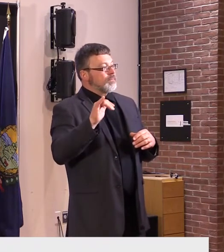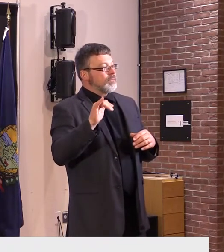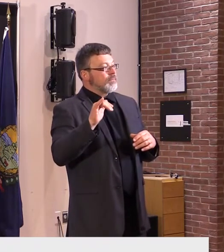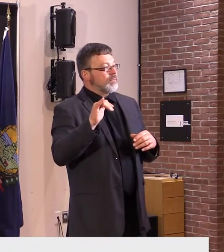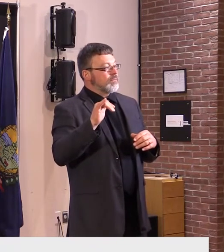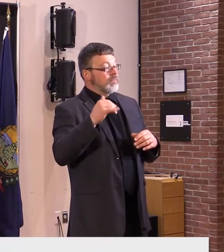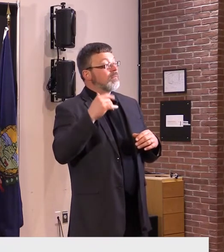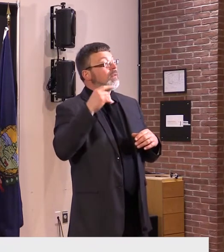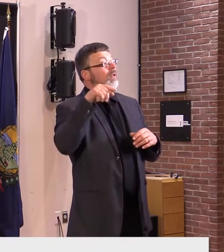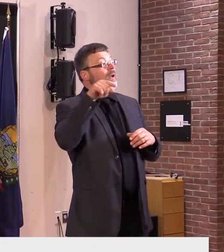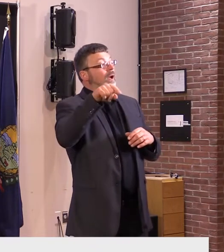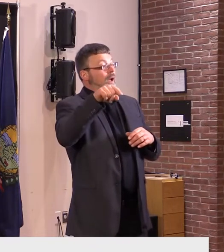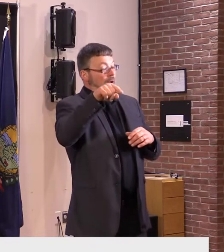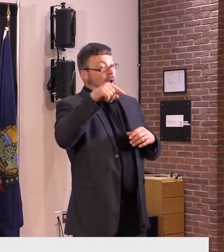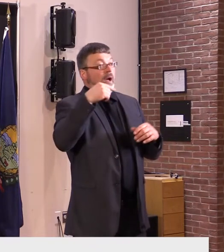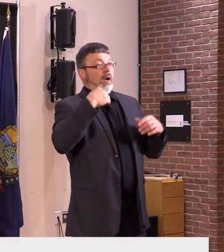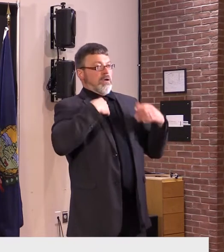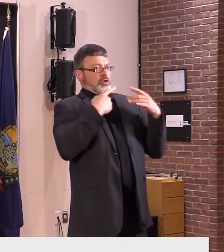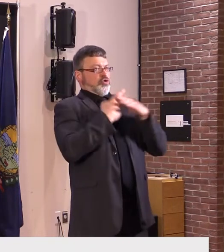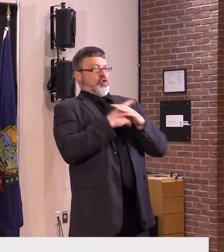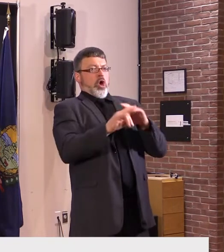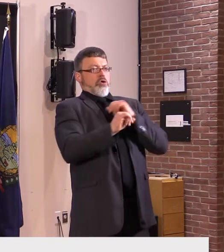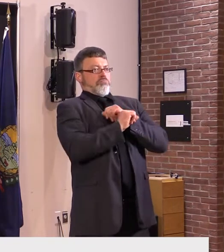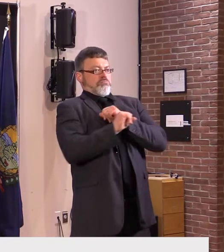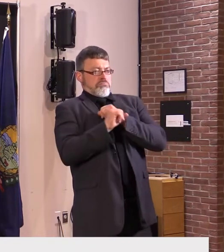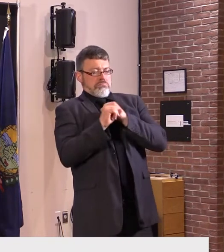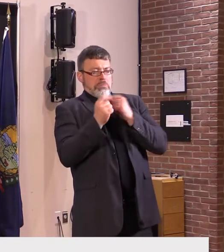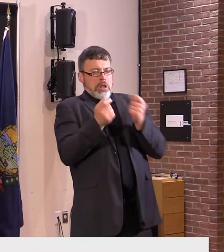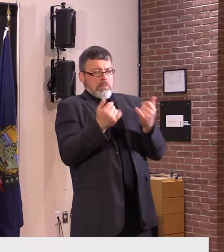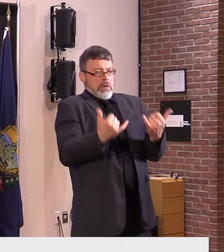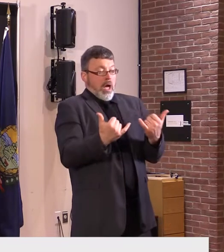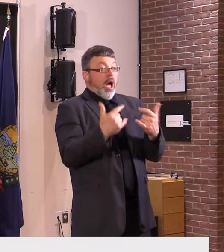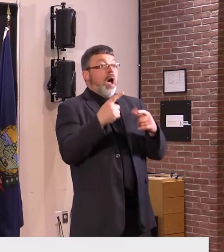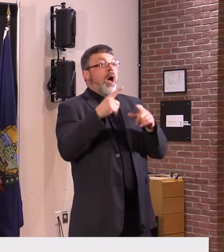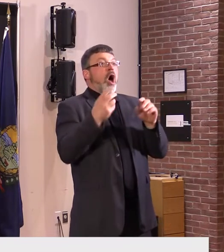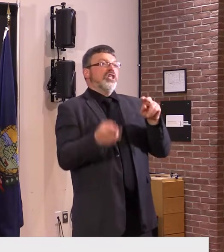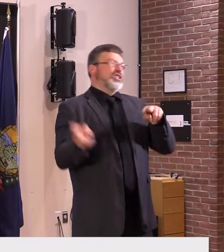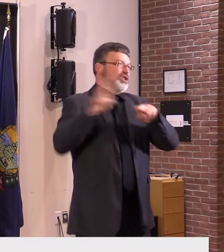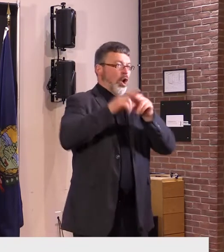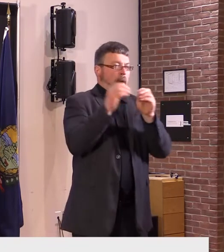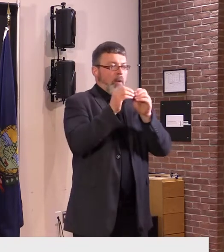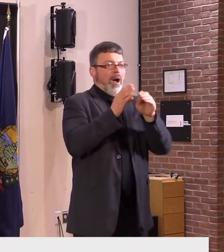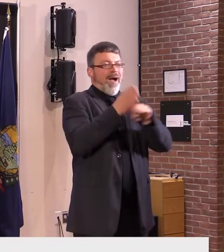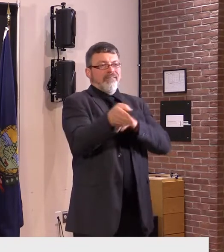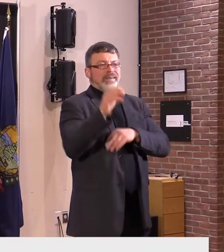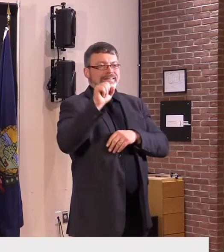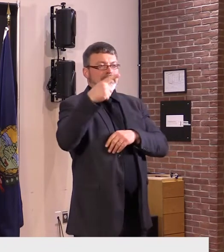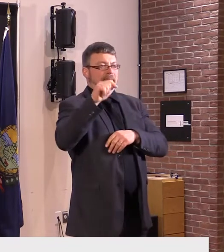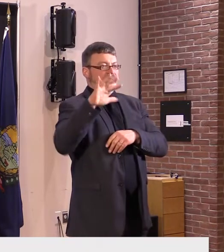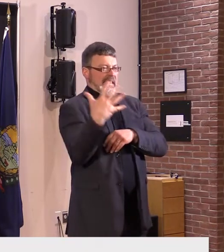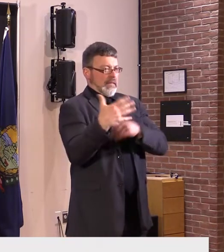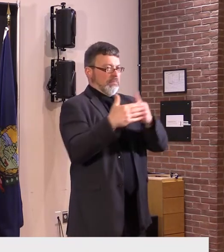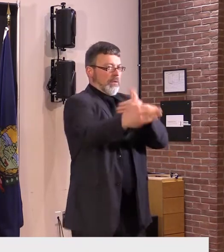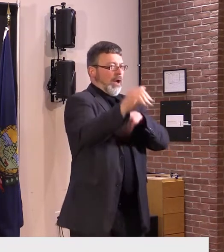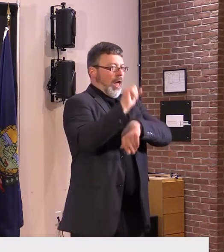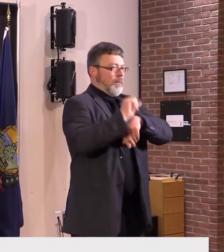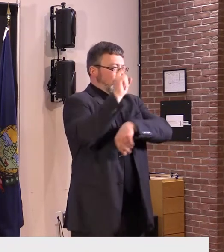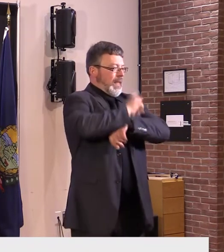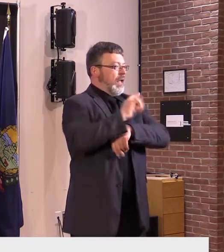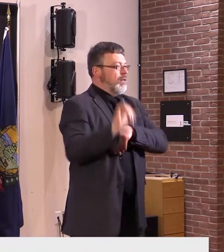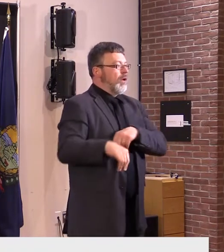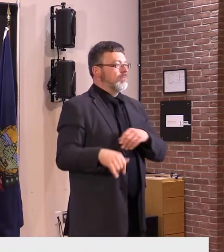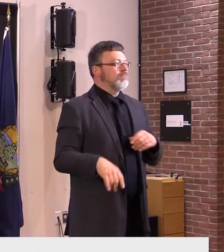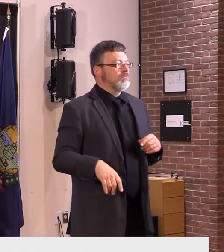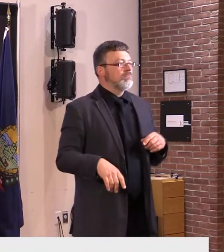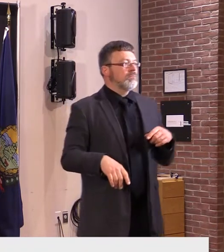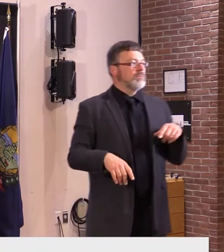Governor Scott, only one other candidate has entered the race thus far. What kind of race are you anticipating or